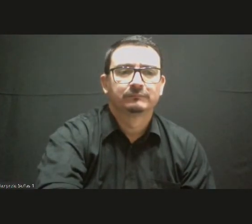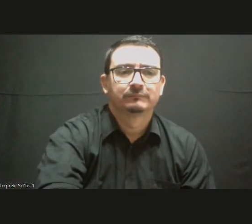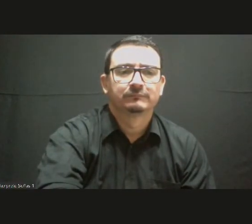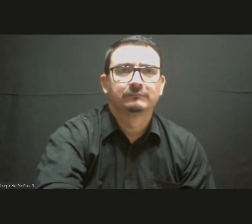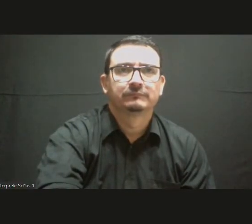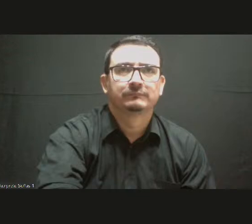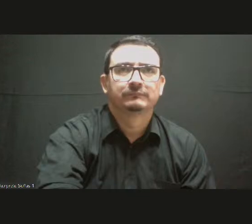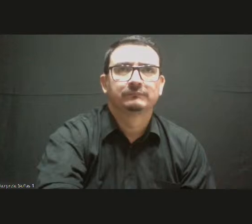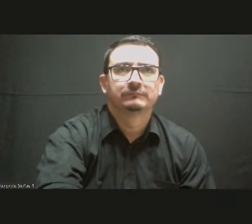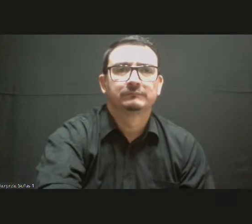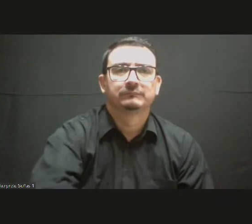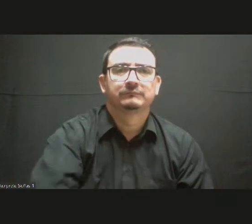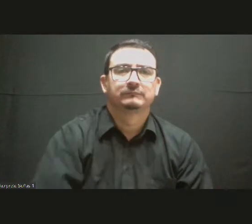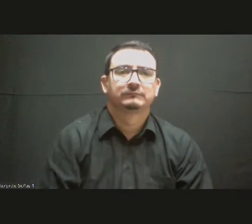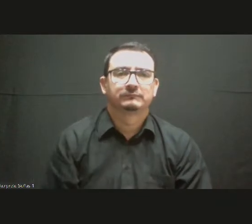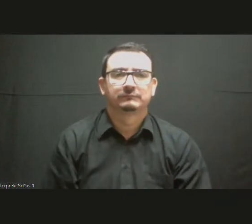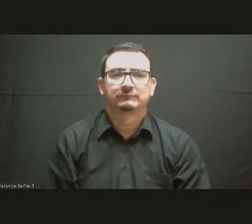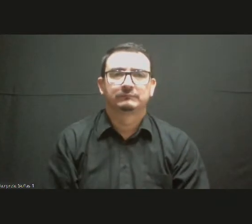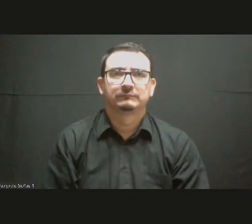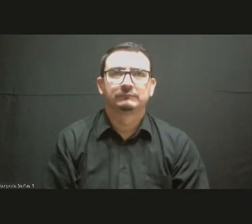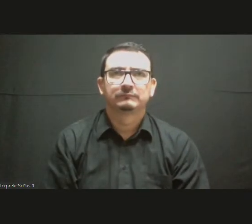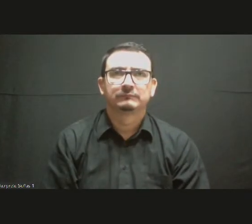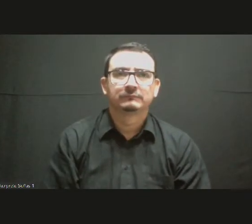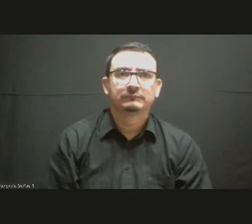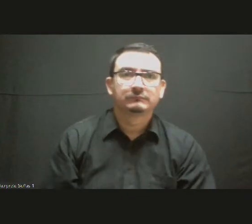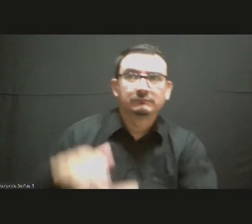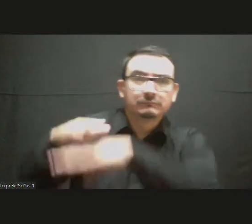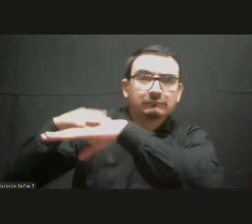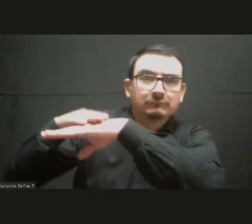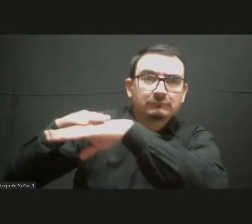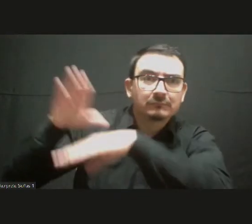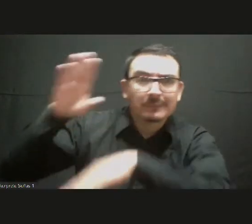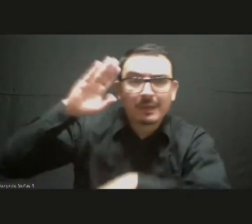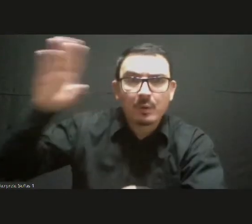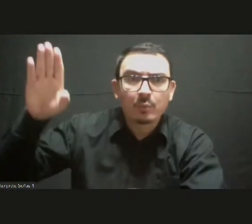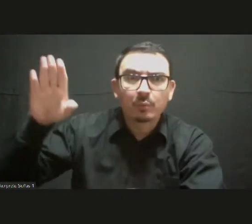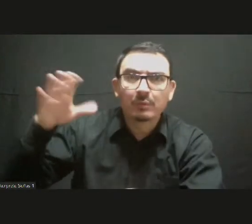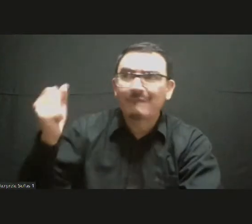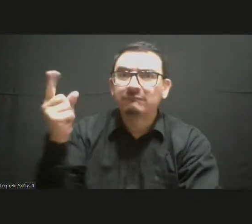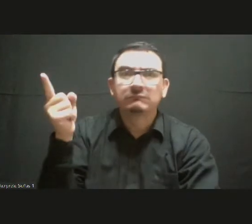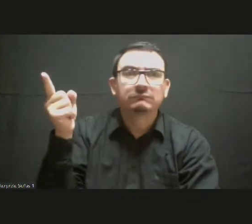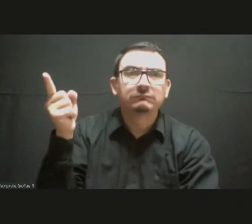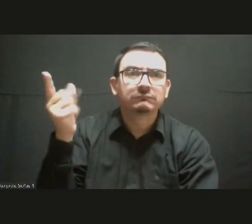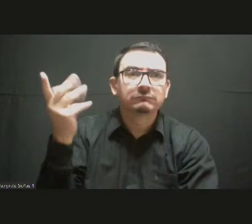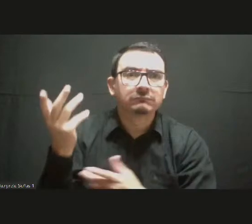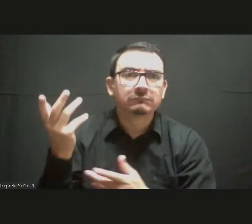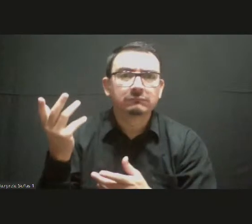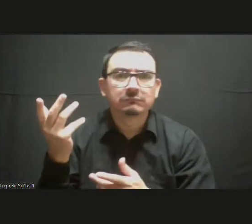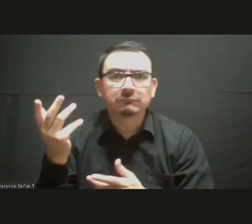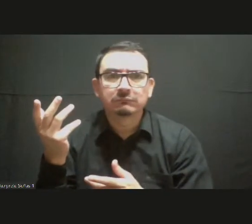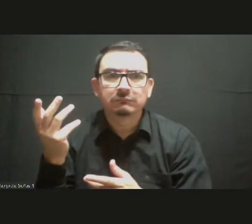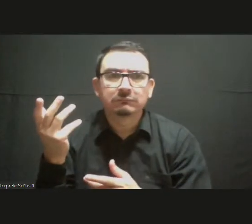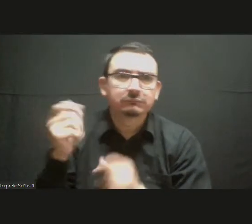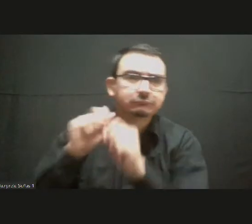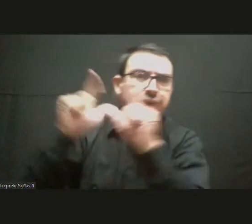Mr. Just, are you there? There's maybe some technical issue with his internet connection.